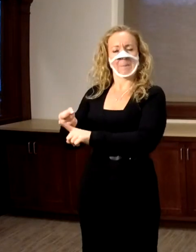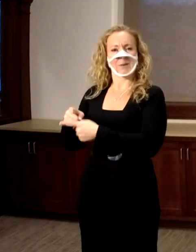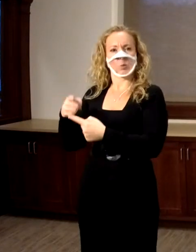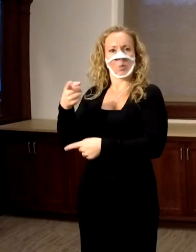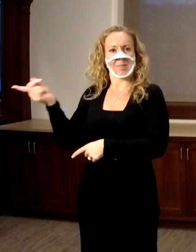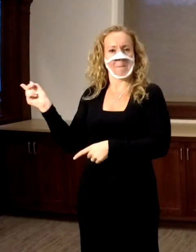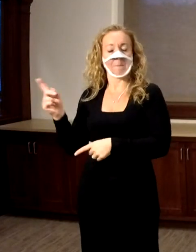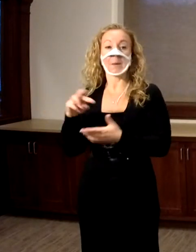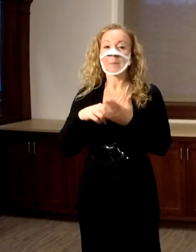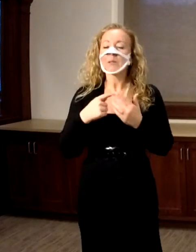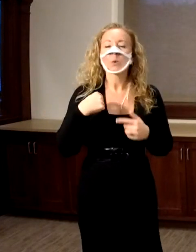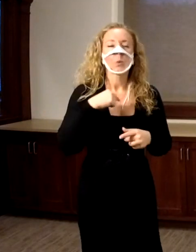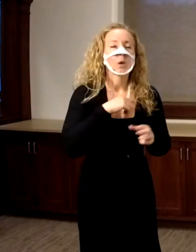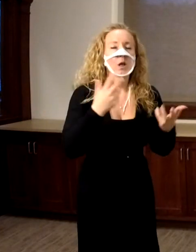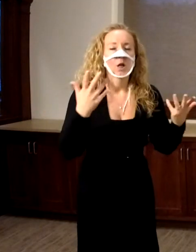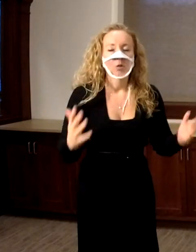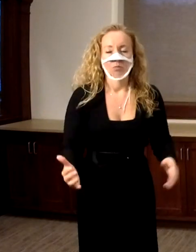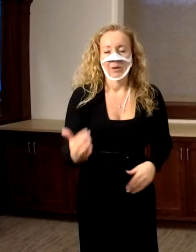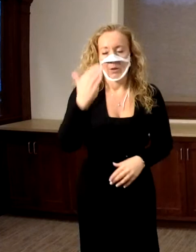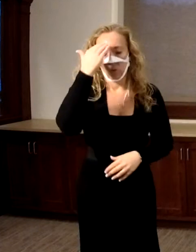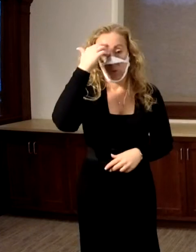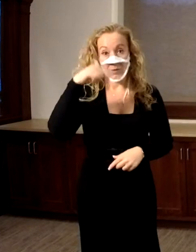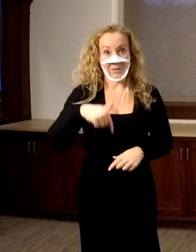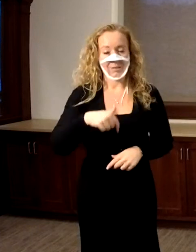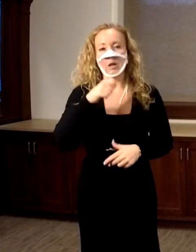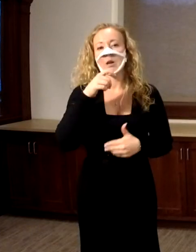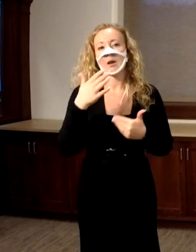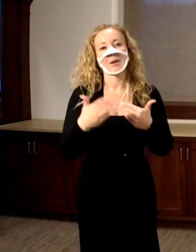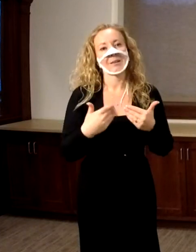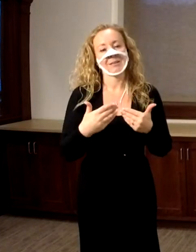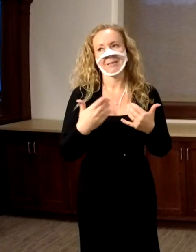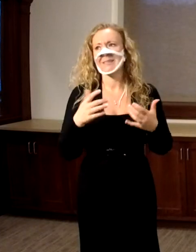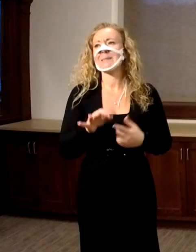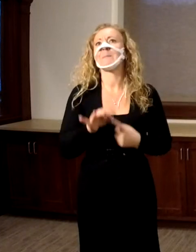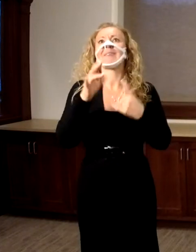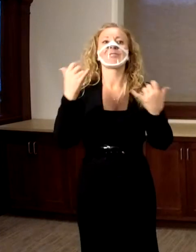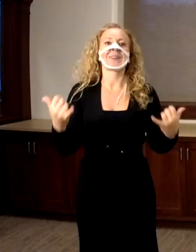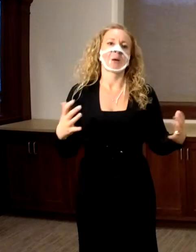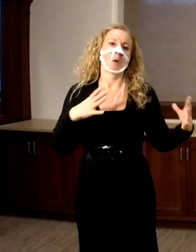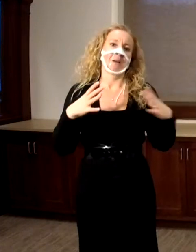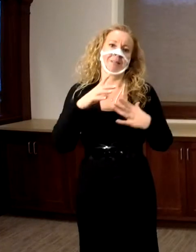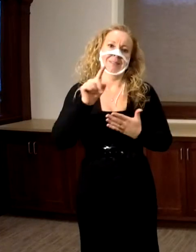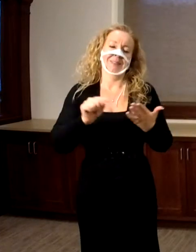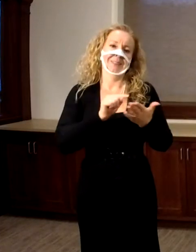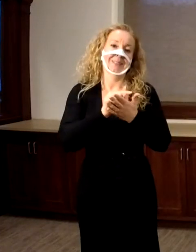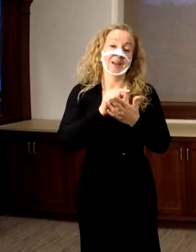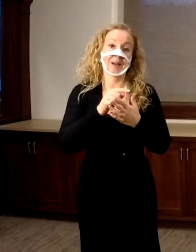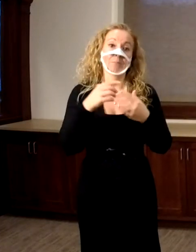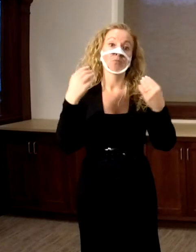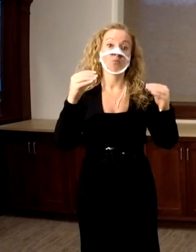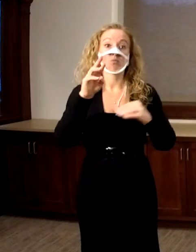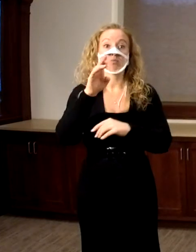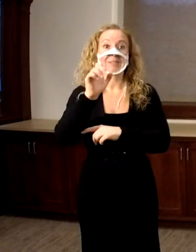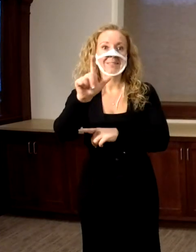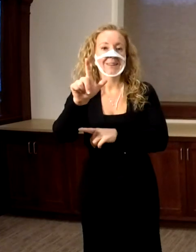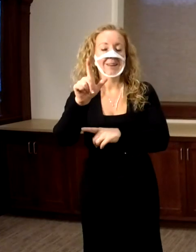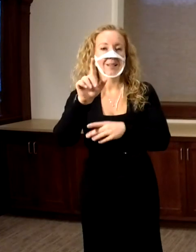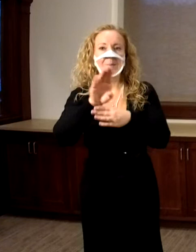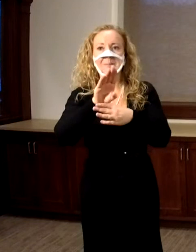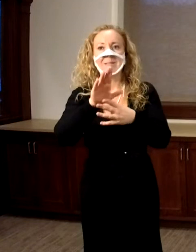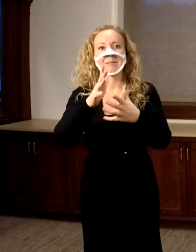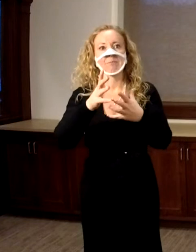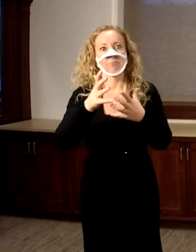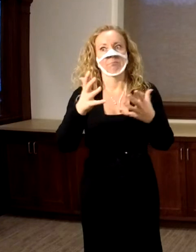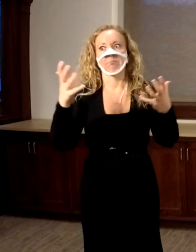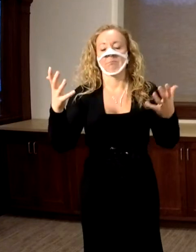we know that this is not an easy thing, particularly at this time of the year. We know that retail does makes a lot